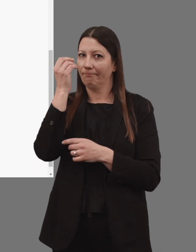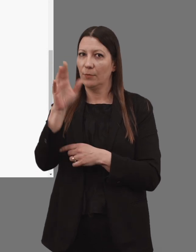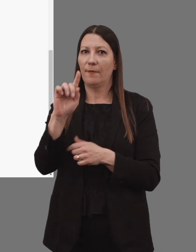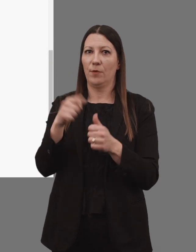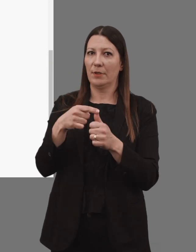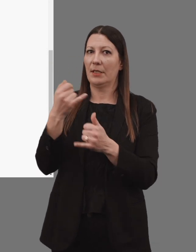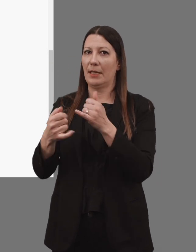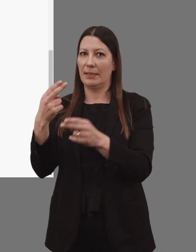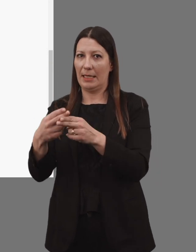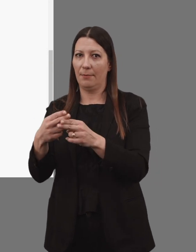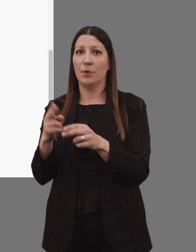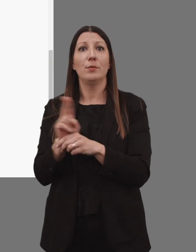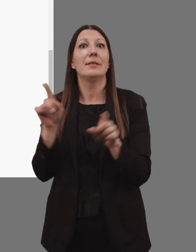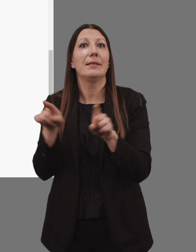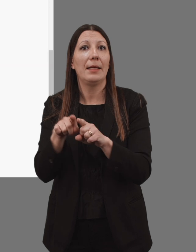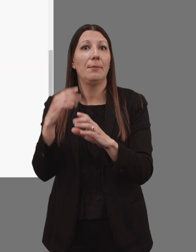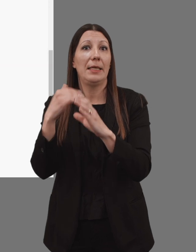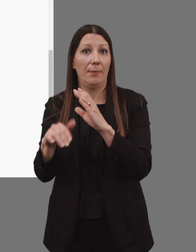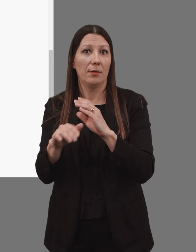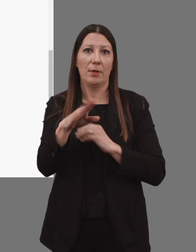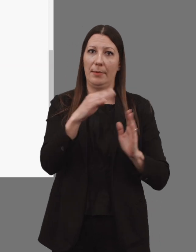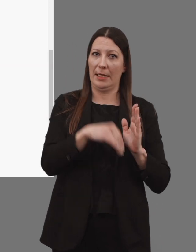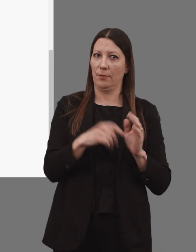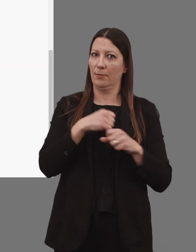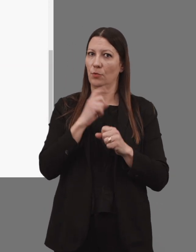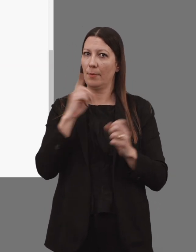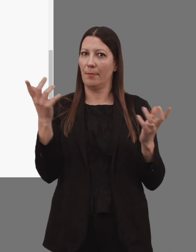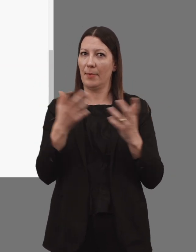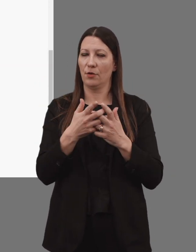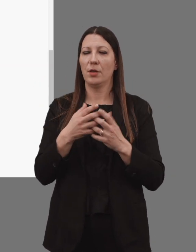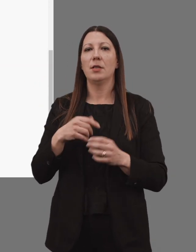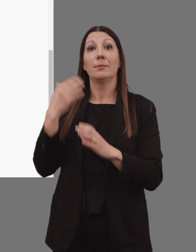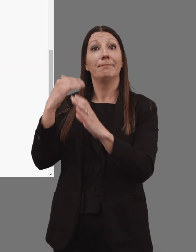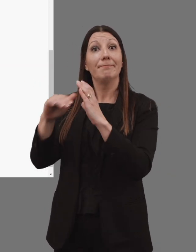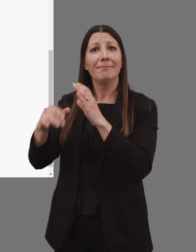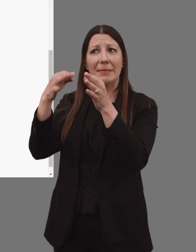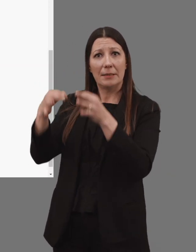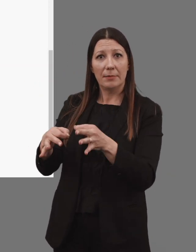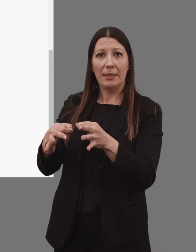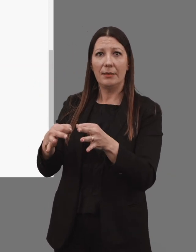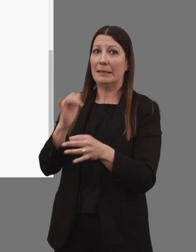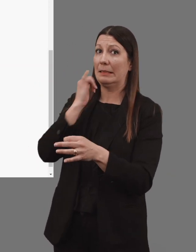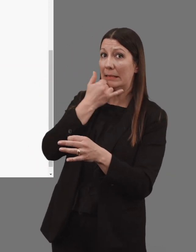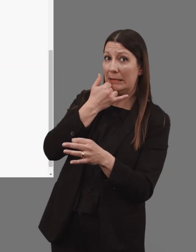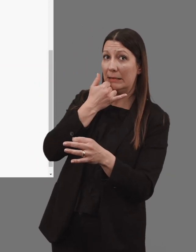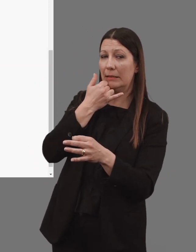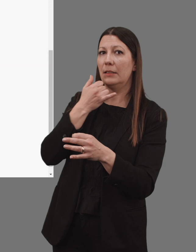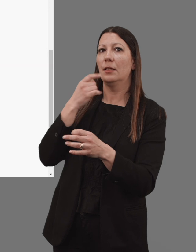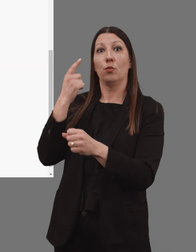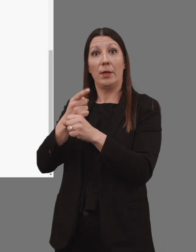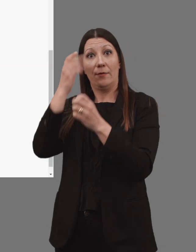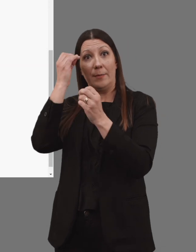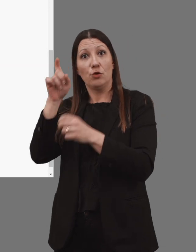applied. And with that, you can just explain your situation, the error you made, and the